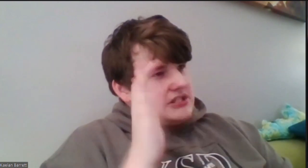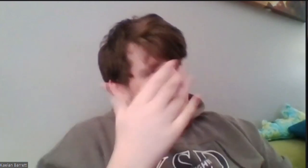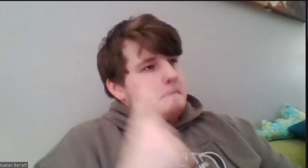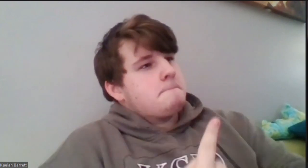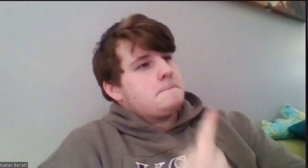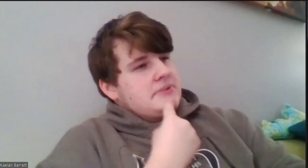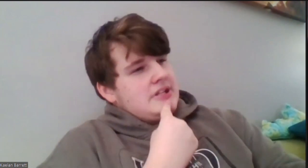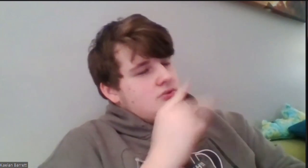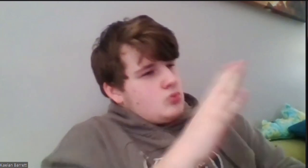It came up again.